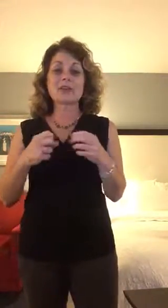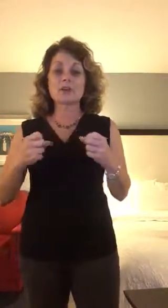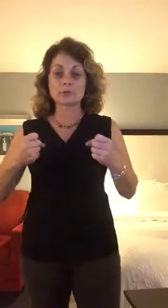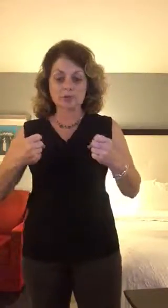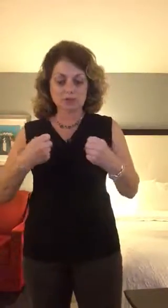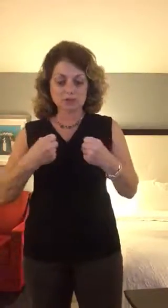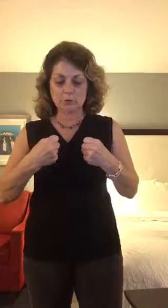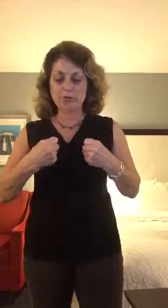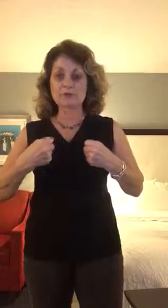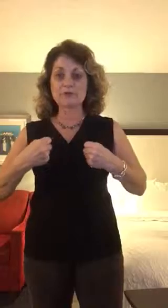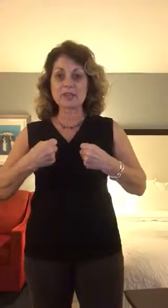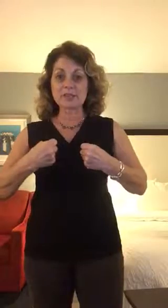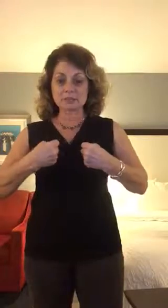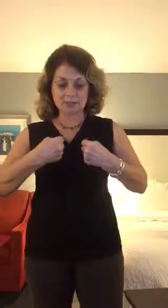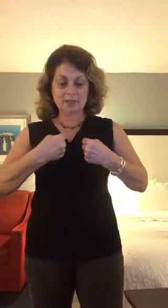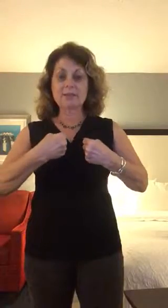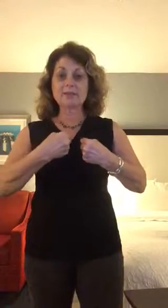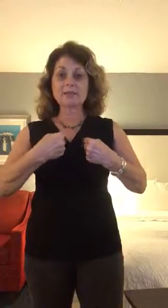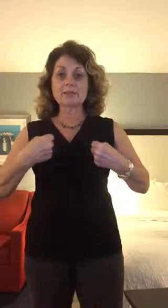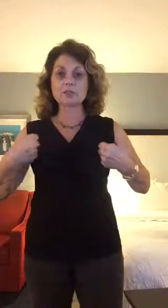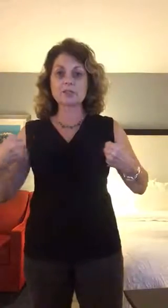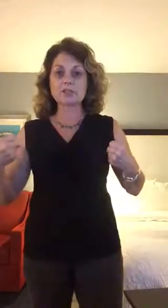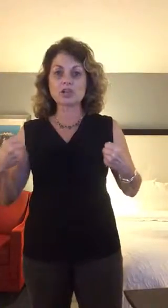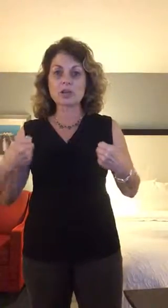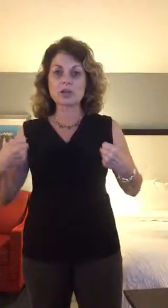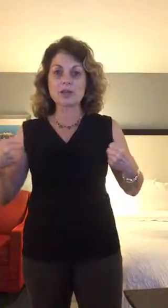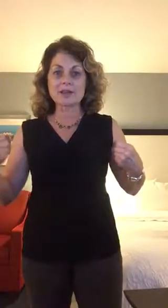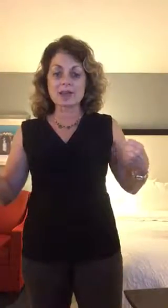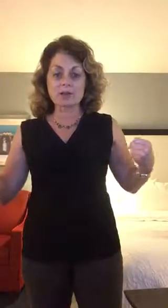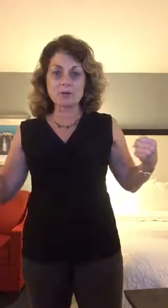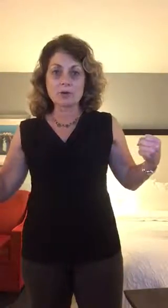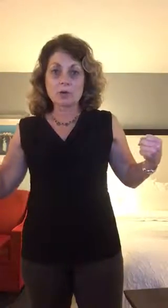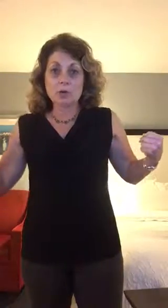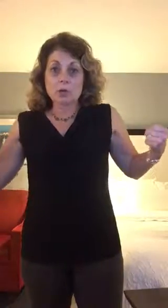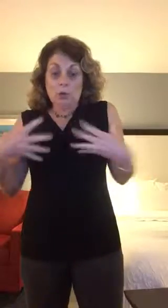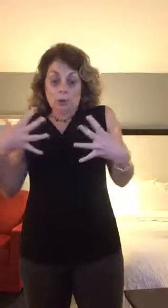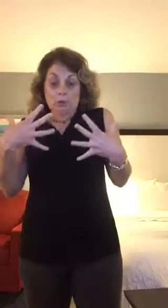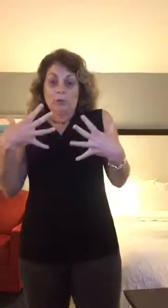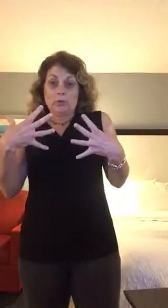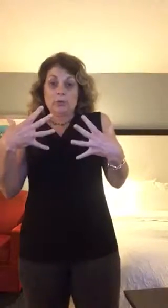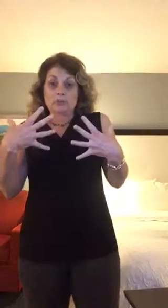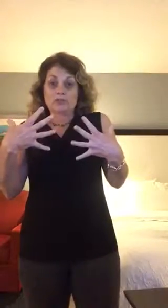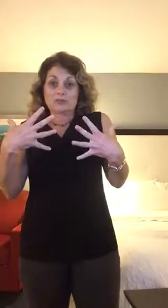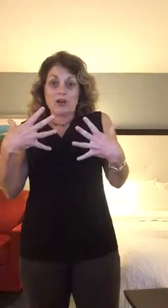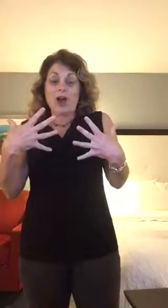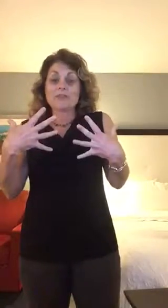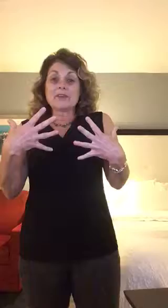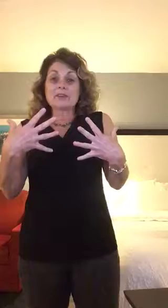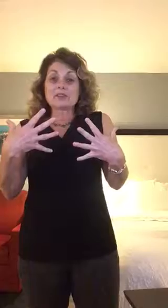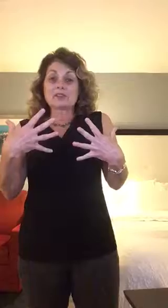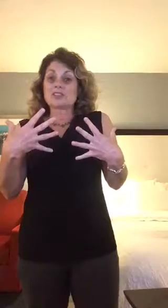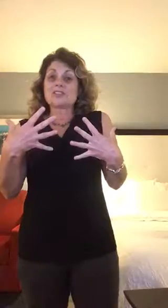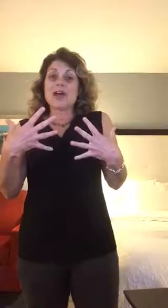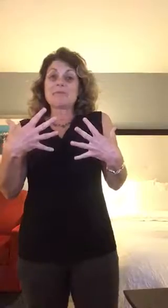Scared, we're going to start with our fists facing towards each other, and now all the fingers snap